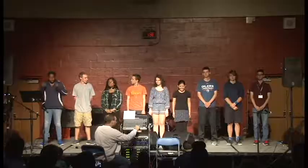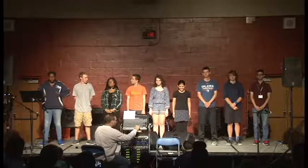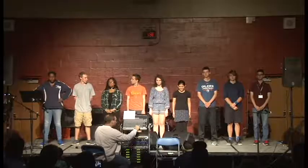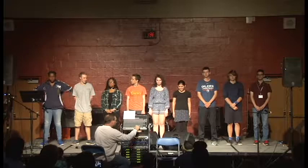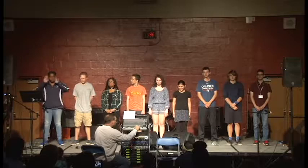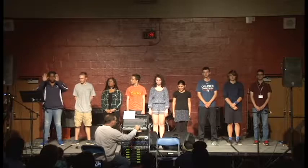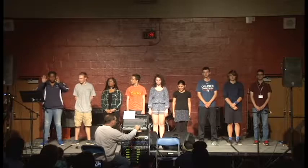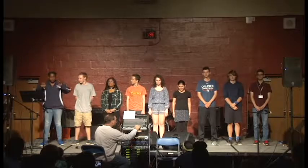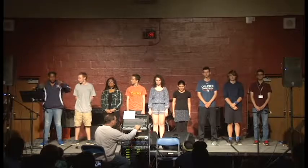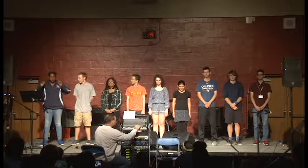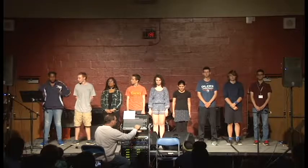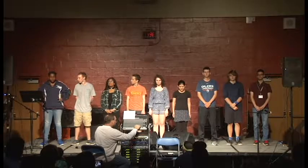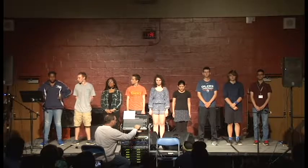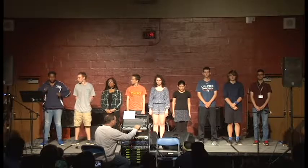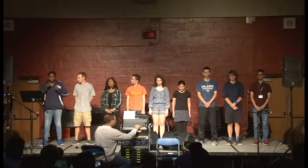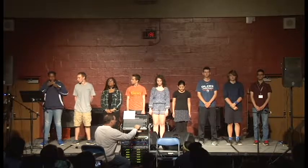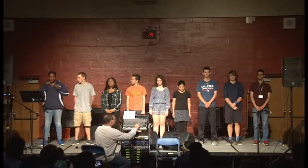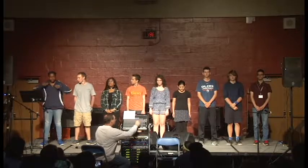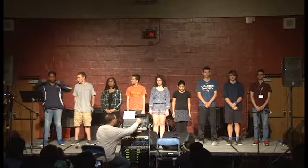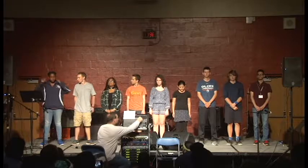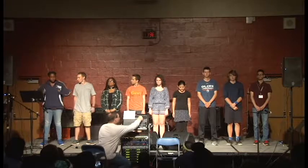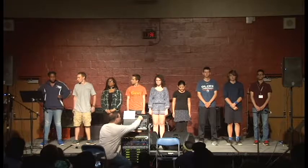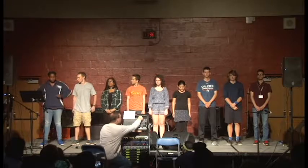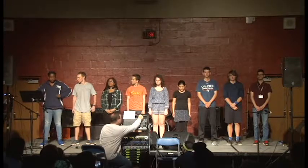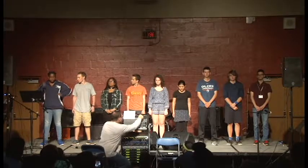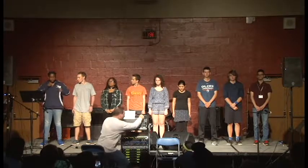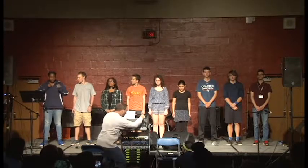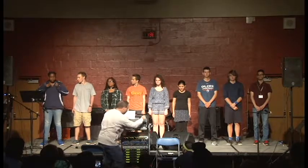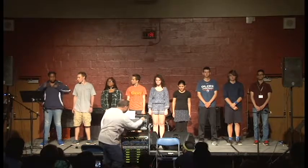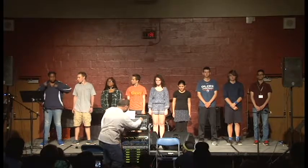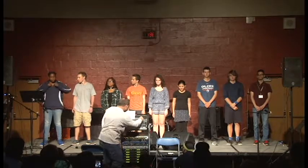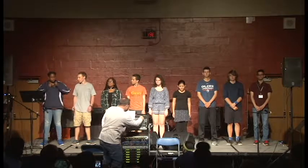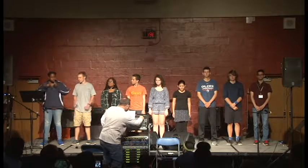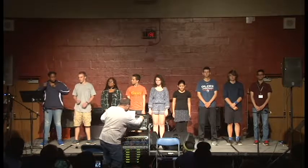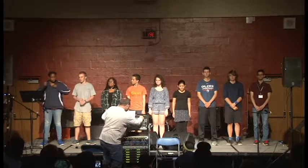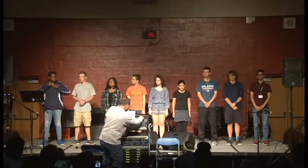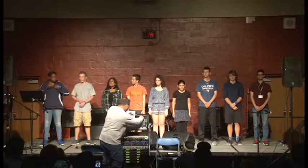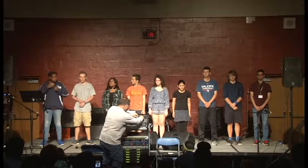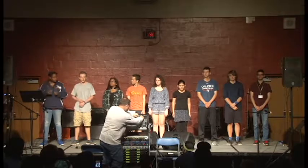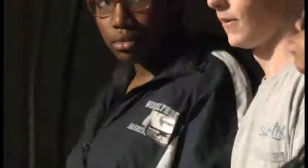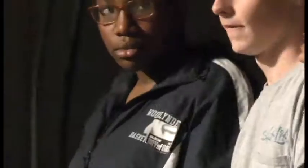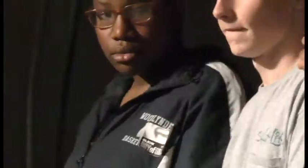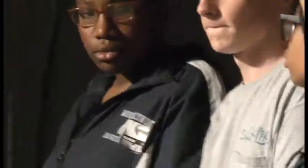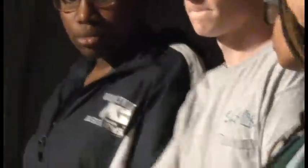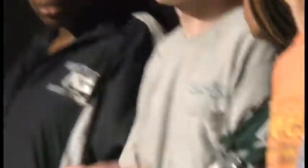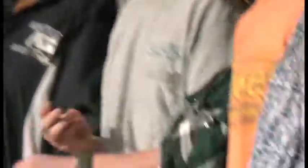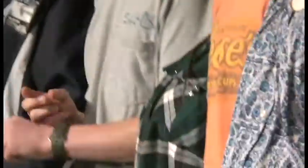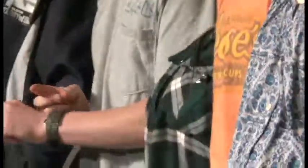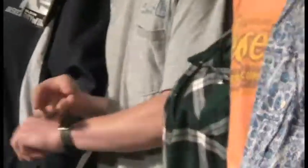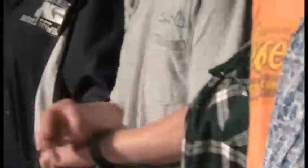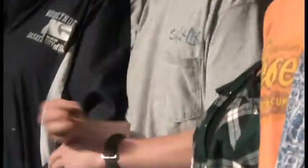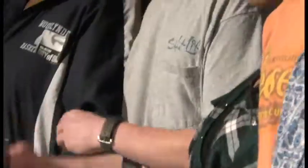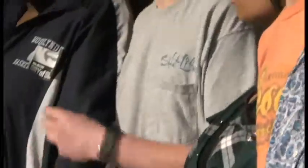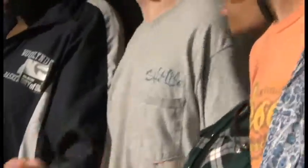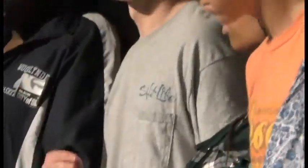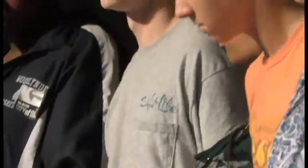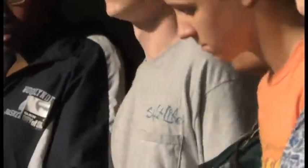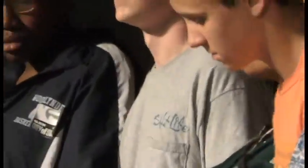You can be the greatest. You can be the best. You can be the king called banging on your chest. You can be the world. You can be the war.